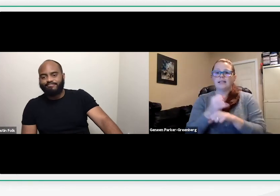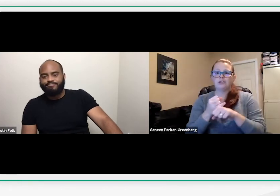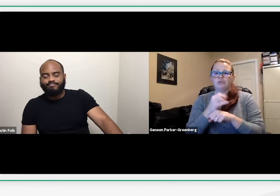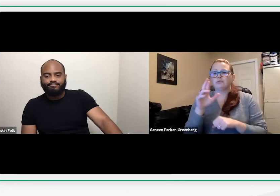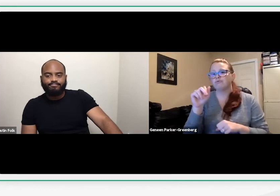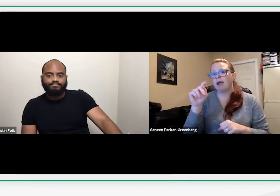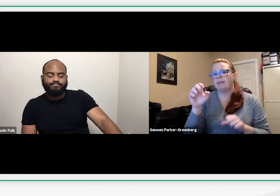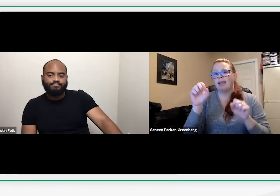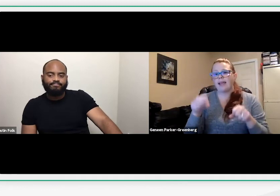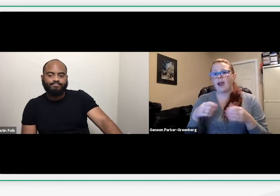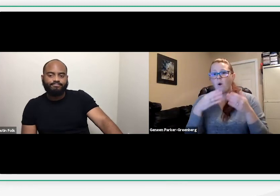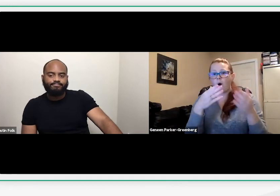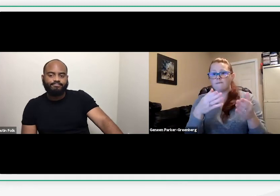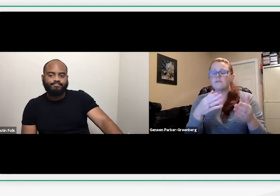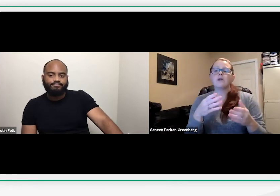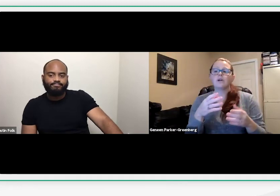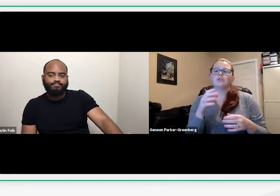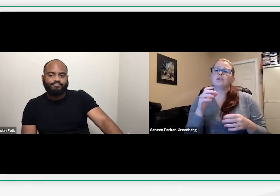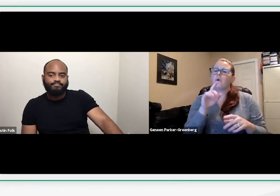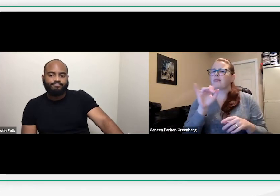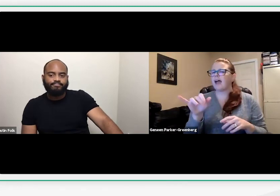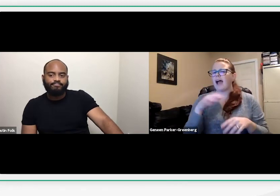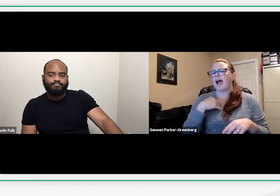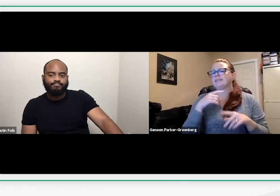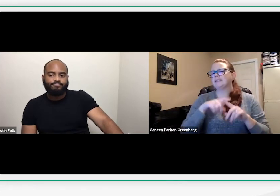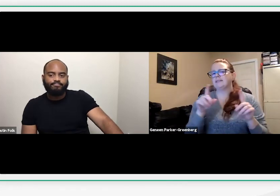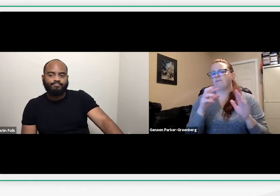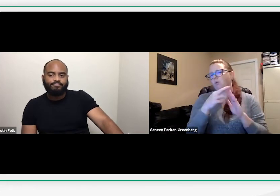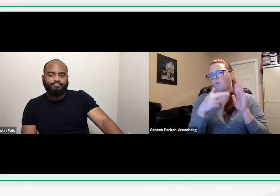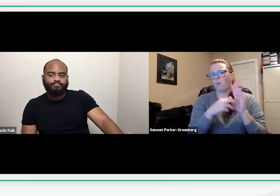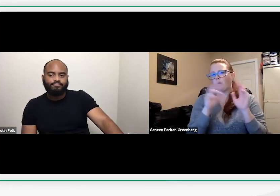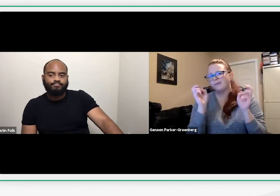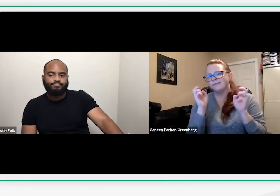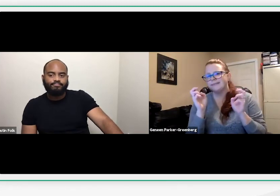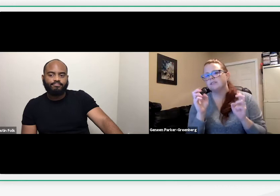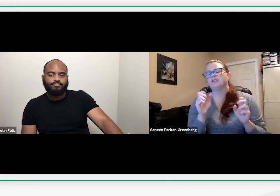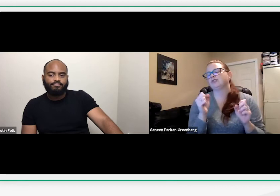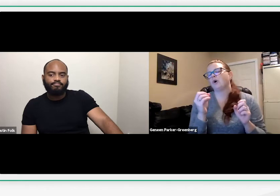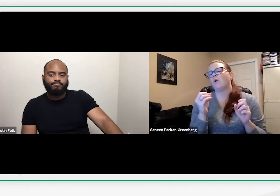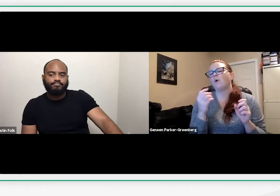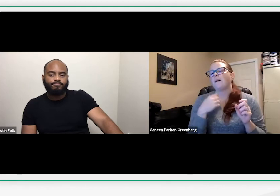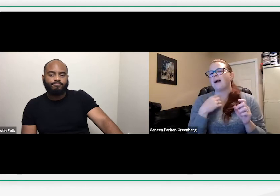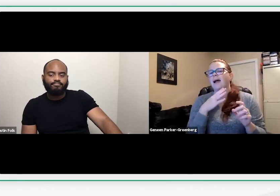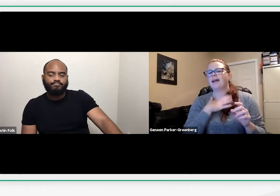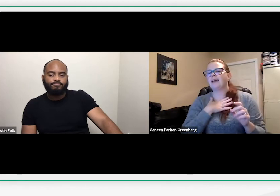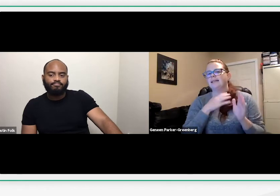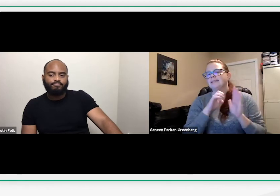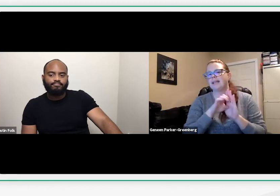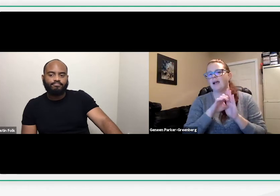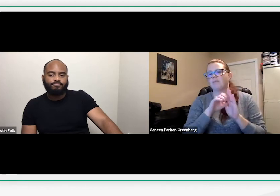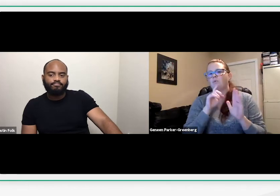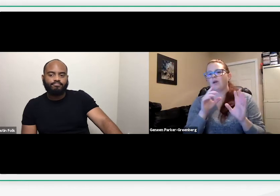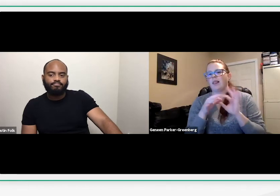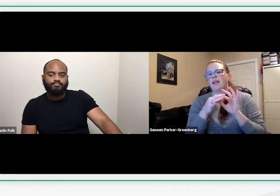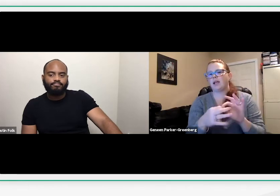different terms and interest rates that different banks can offer. And they also have